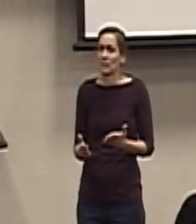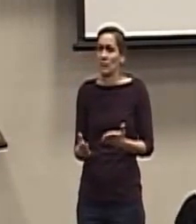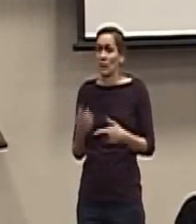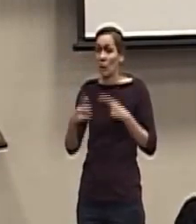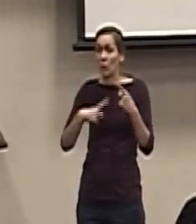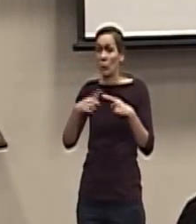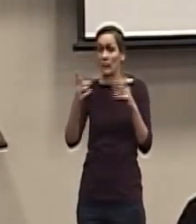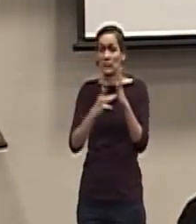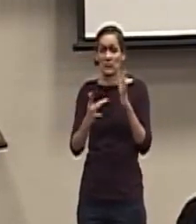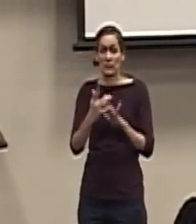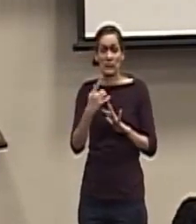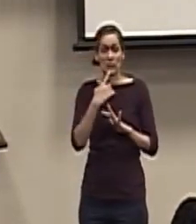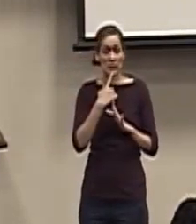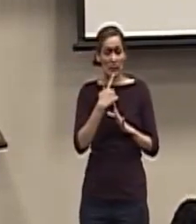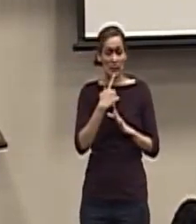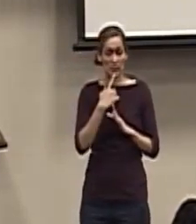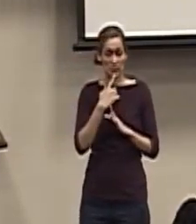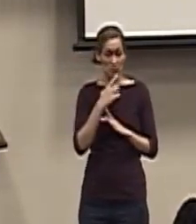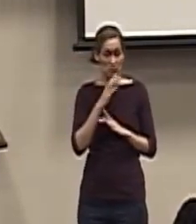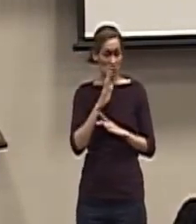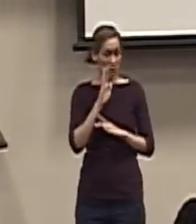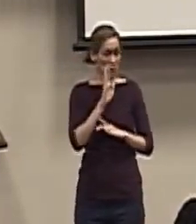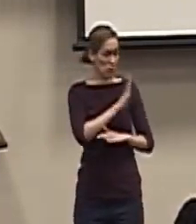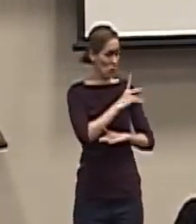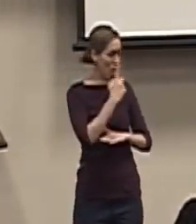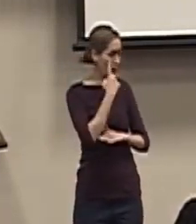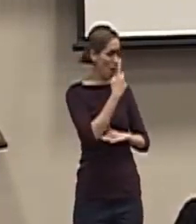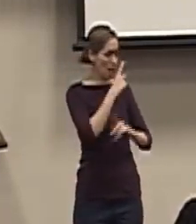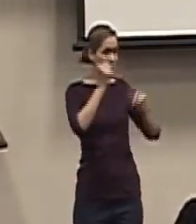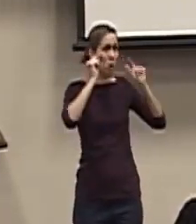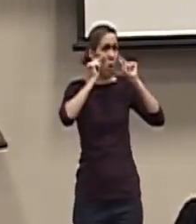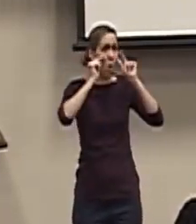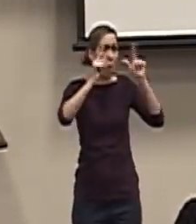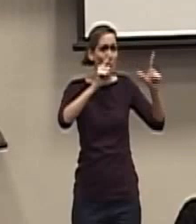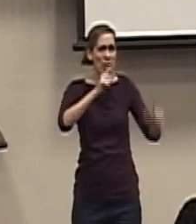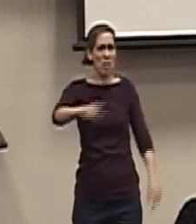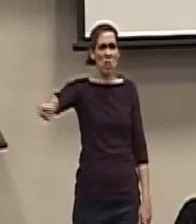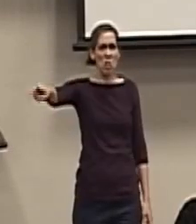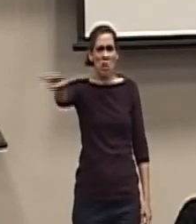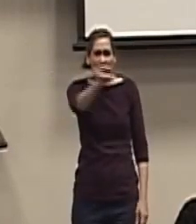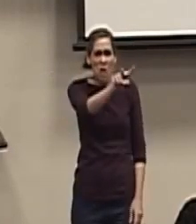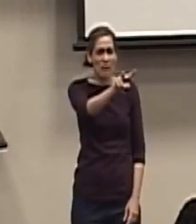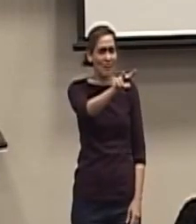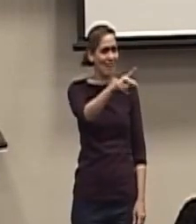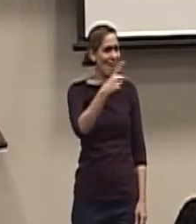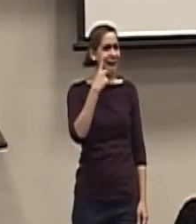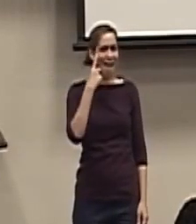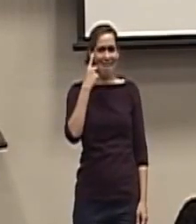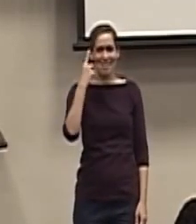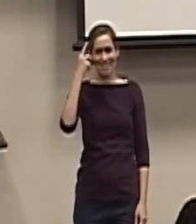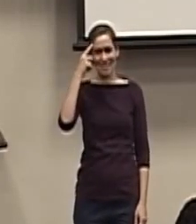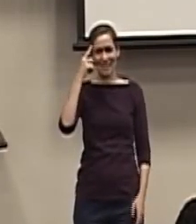when Jesus says, "Open your eyes and look," he's probably pointing as he's doing it.